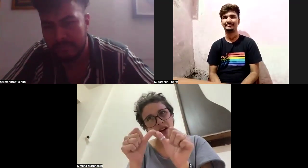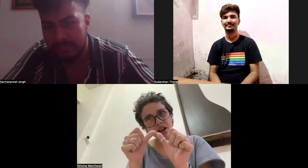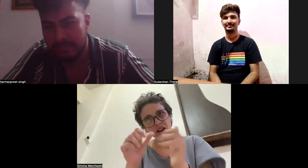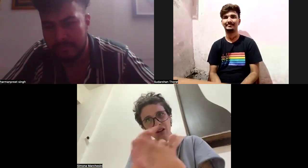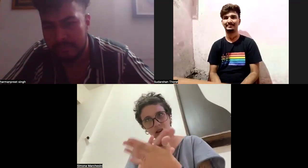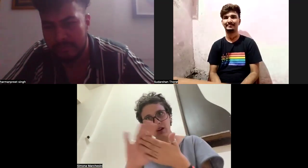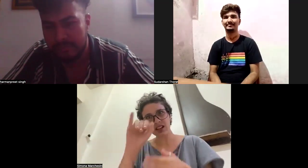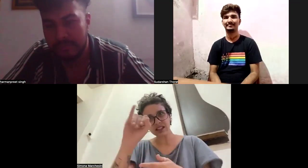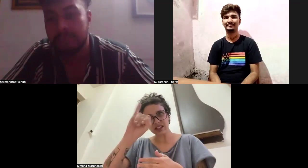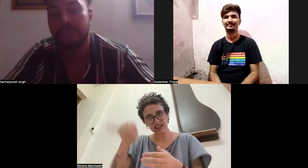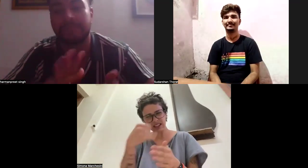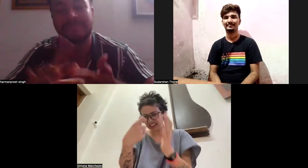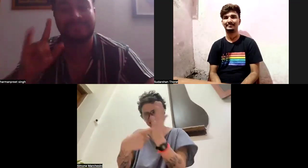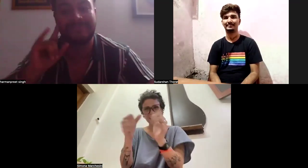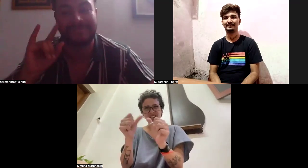in India,